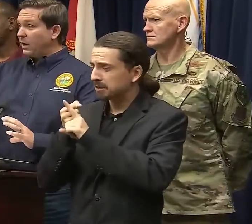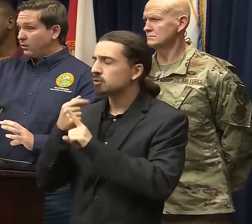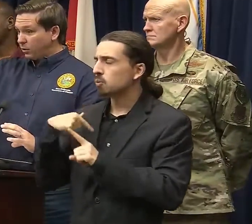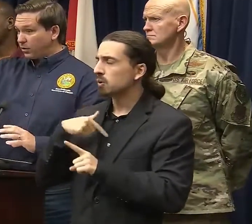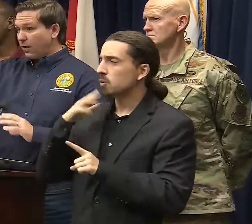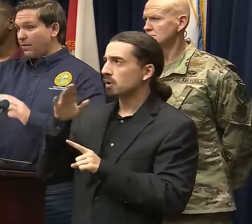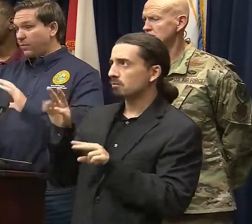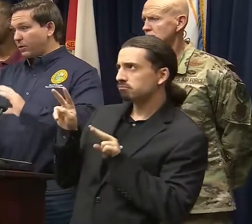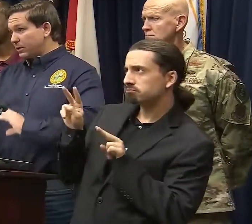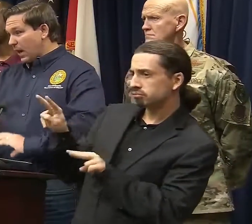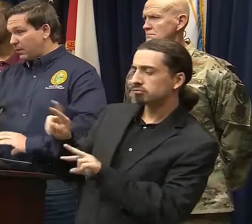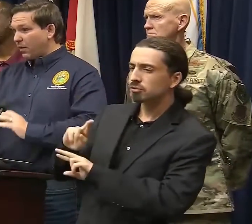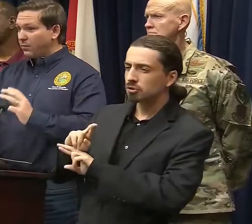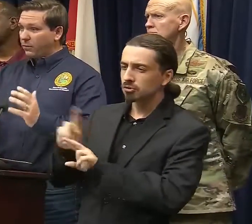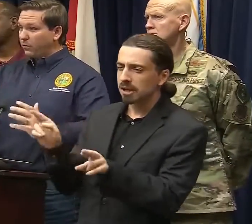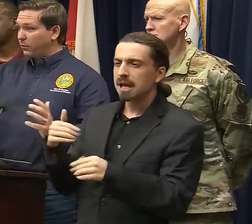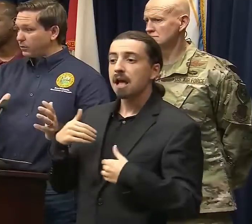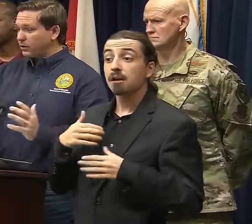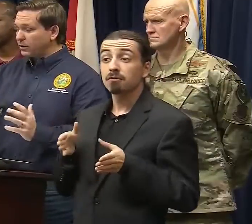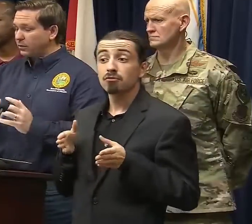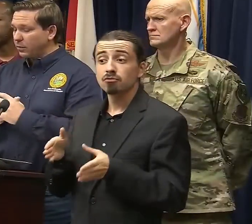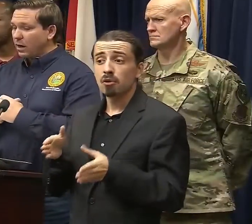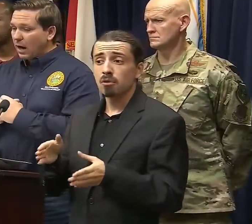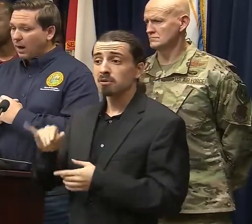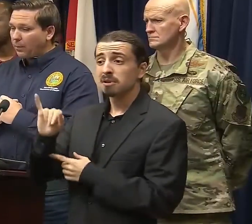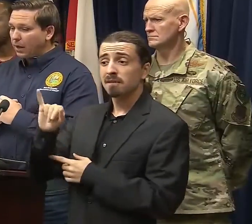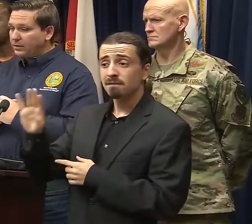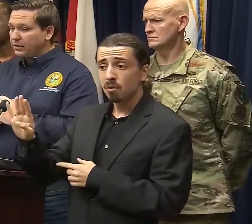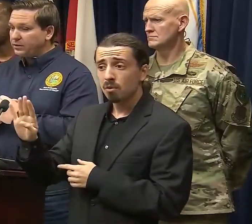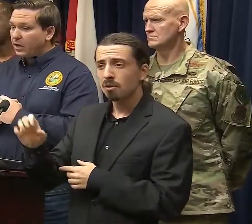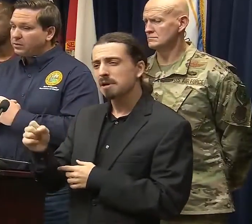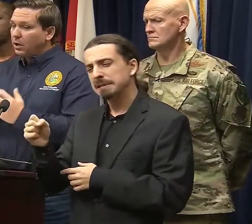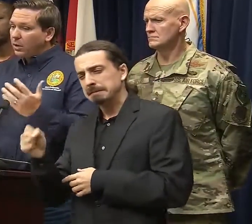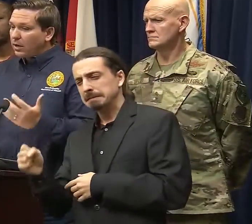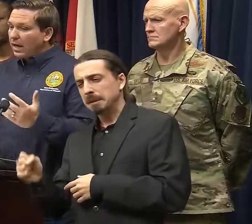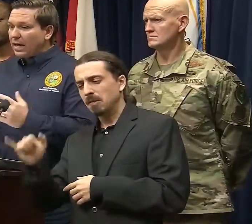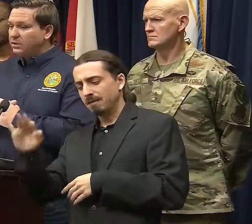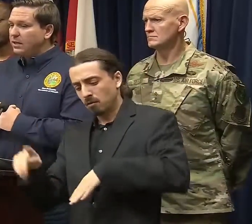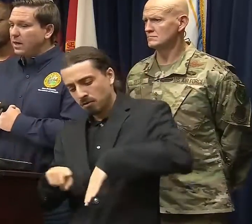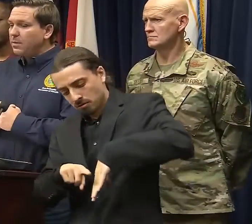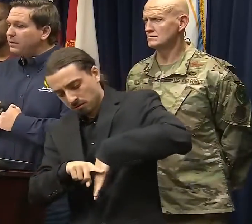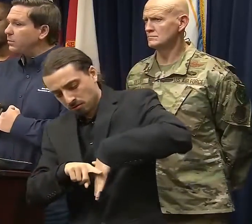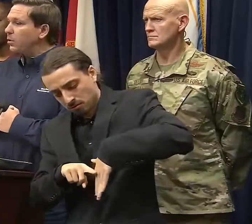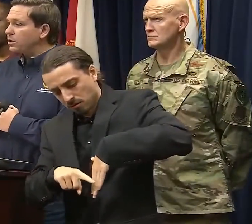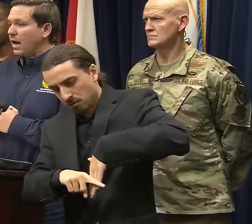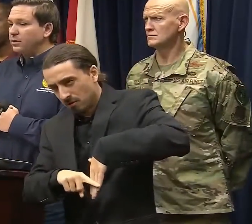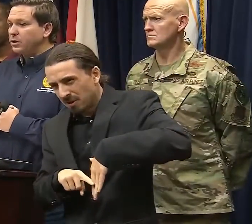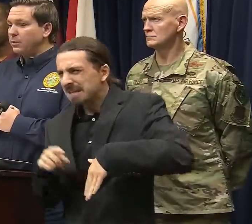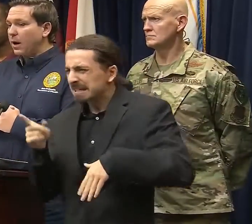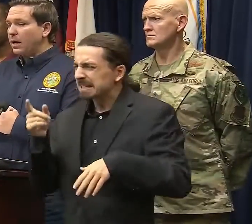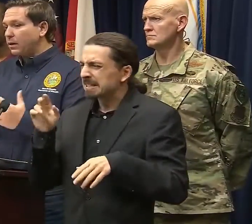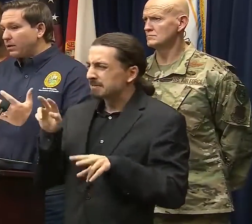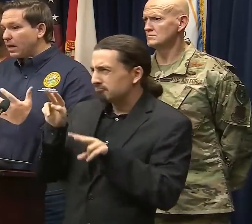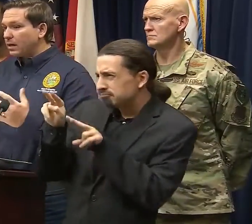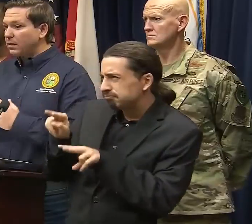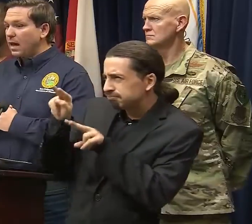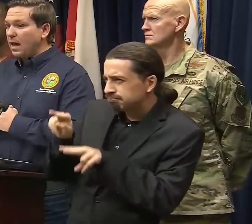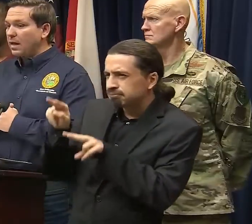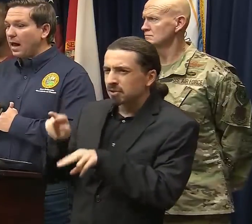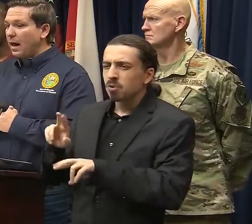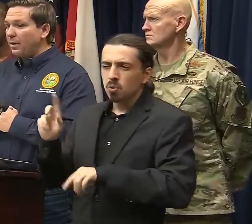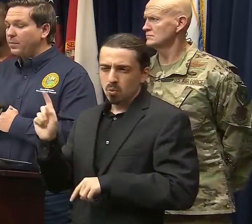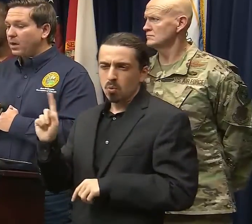have north of I-4, south of I-4 forces in different places. So it makes it more challenging. But at the end